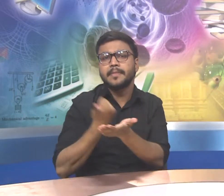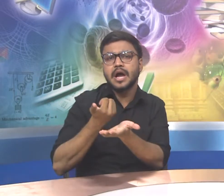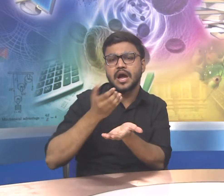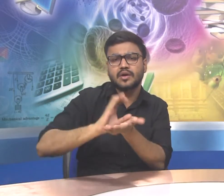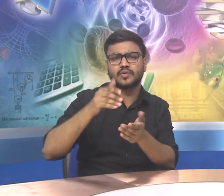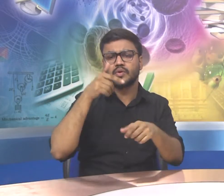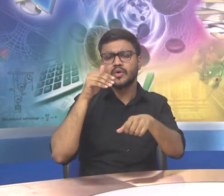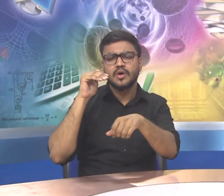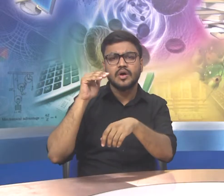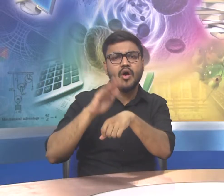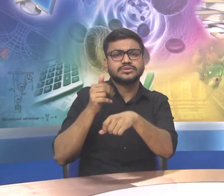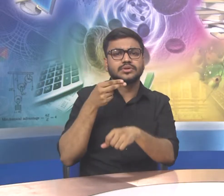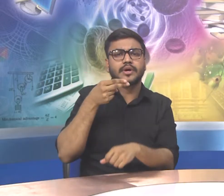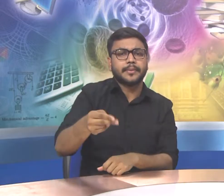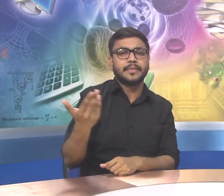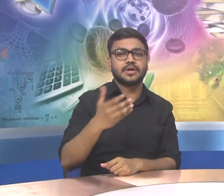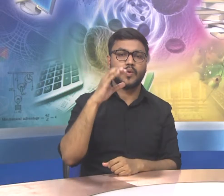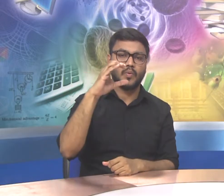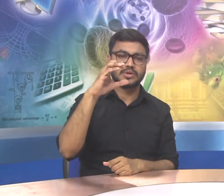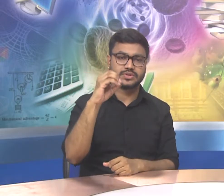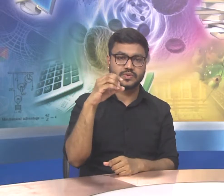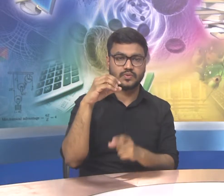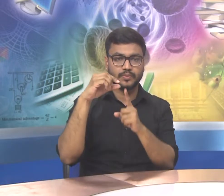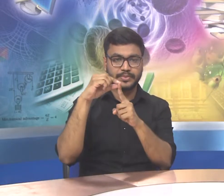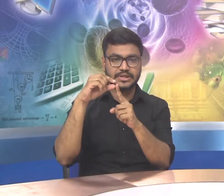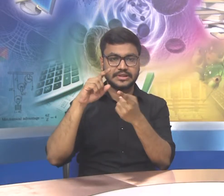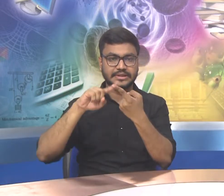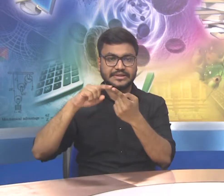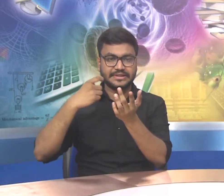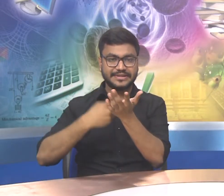called cooperative bank.